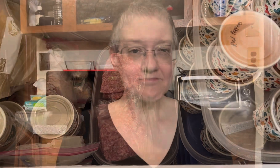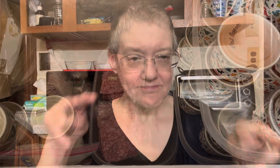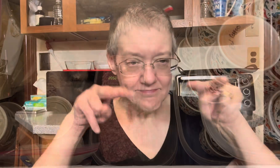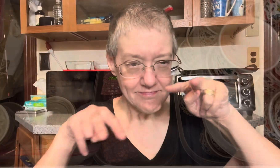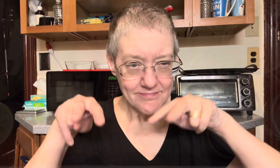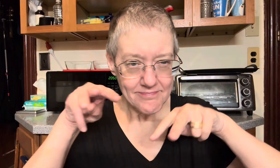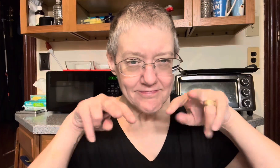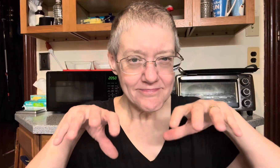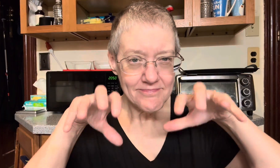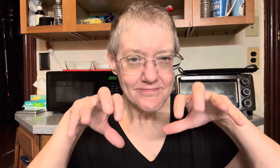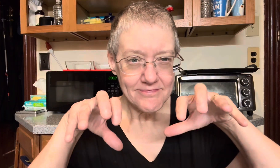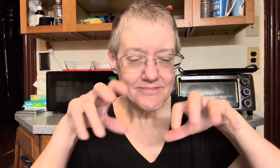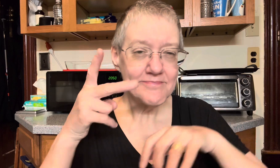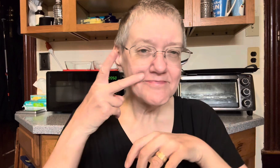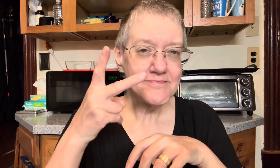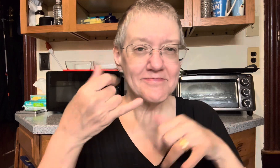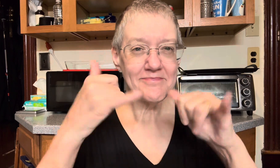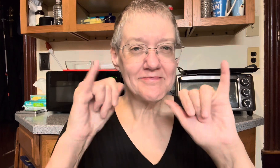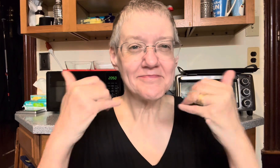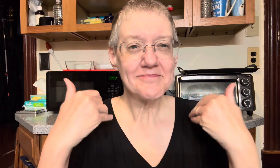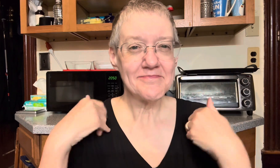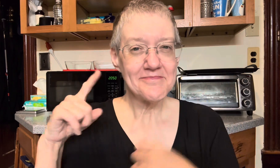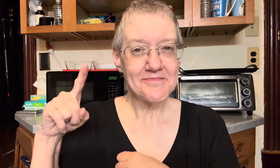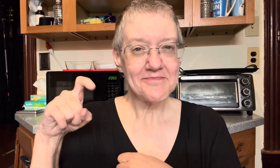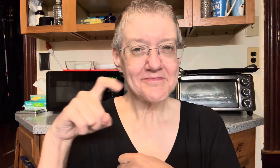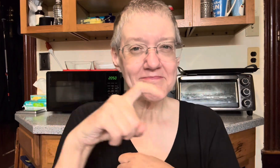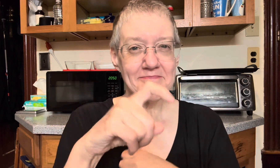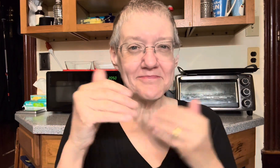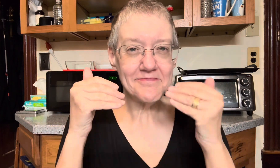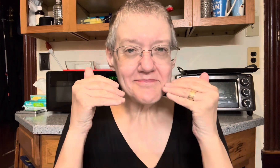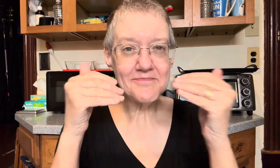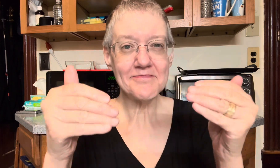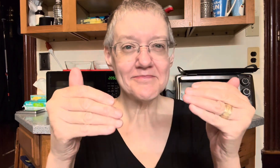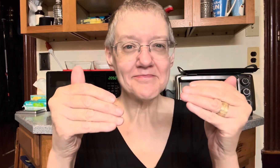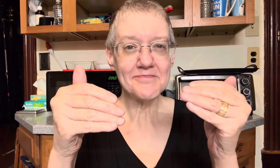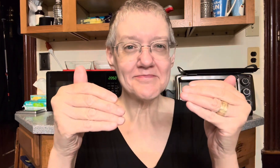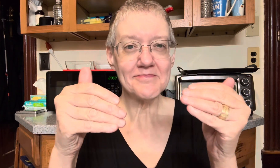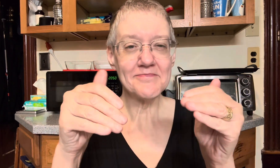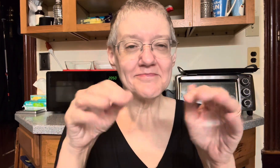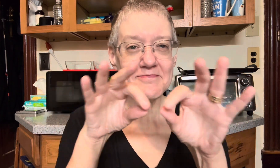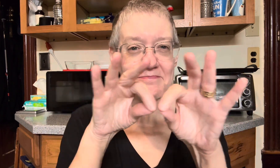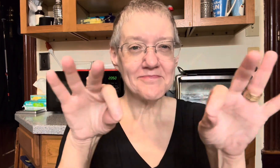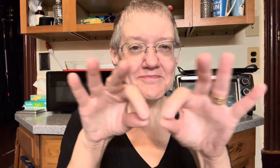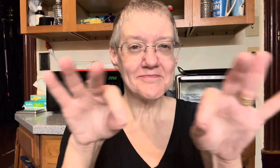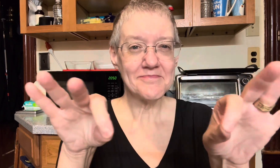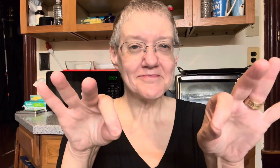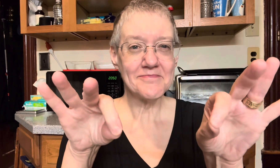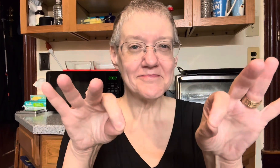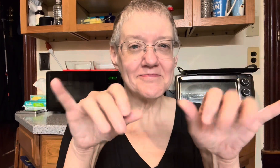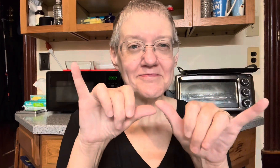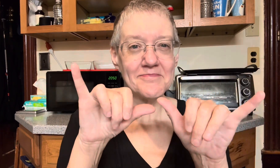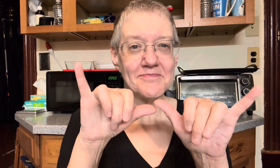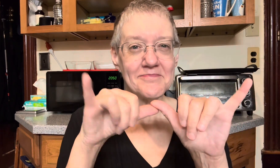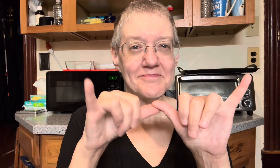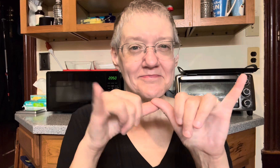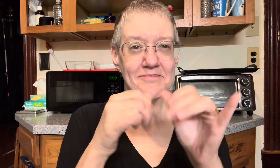I was looking in the freezer and I noticed that I still have shrimp. So let's go ahead and portion those out